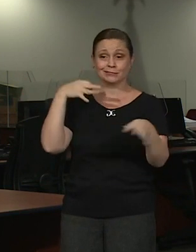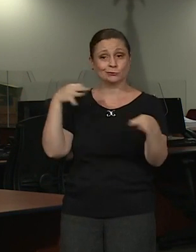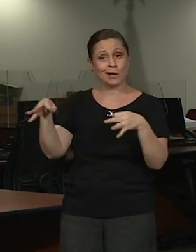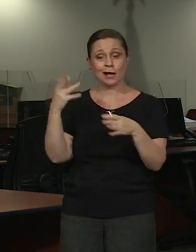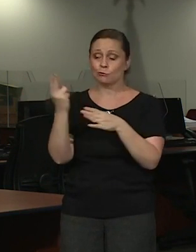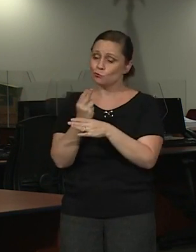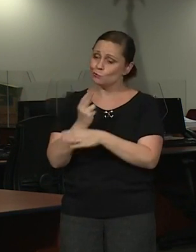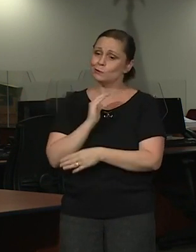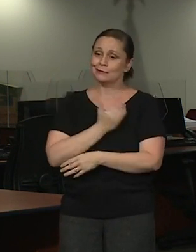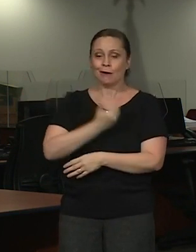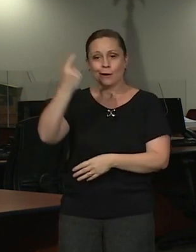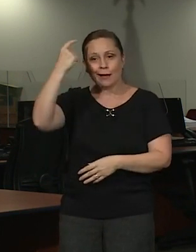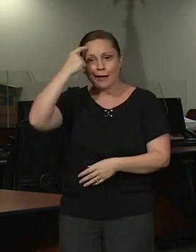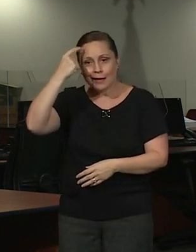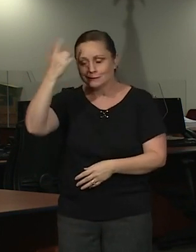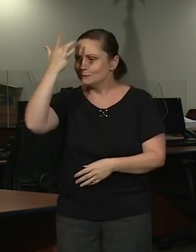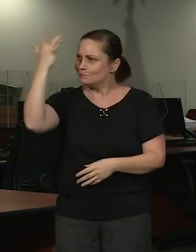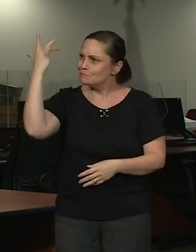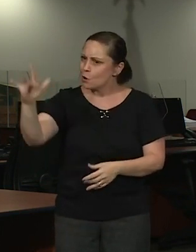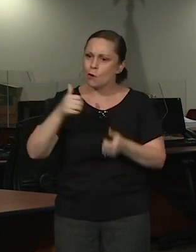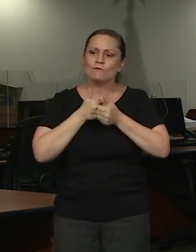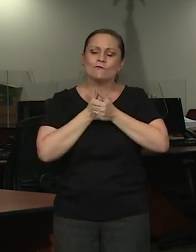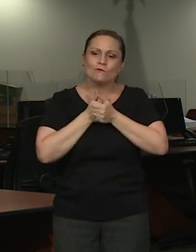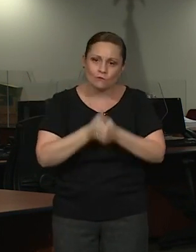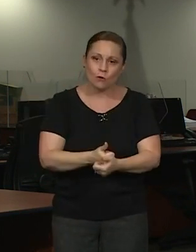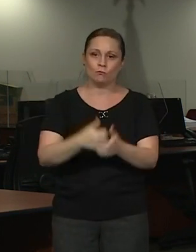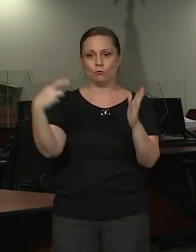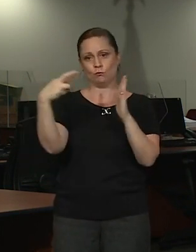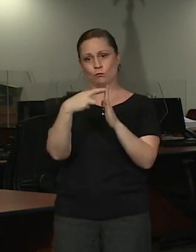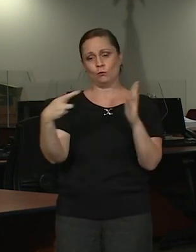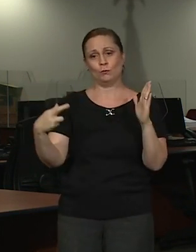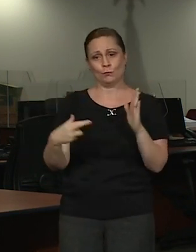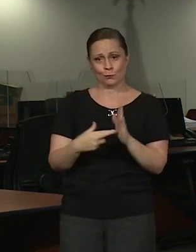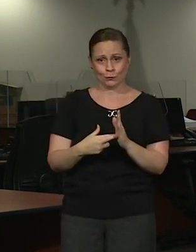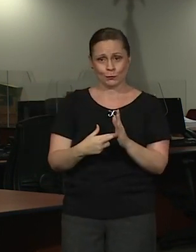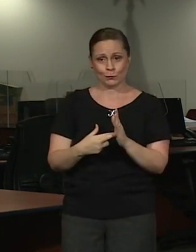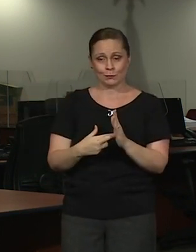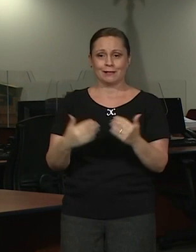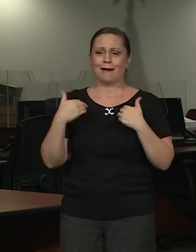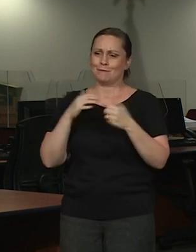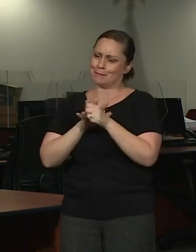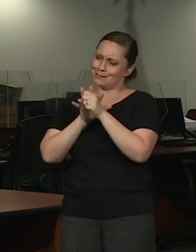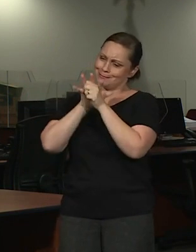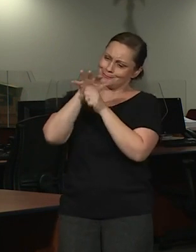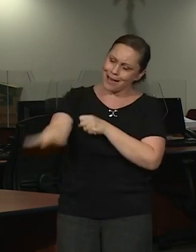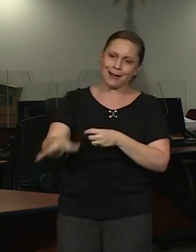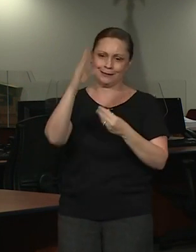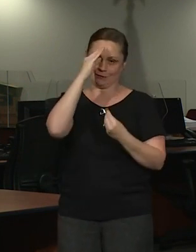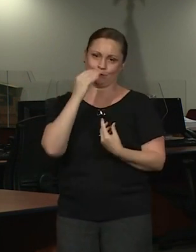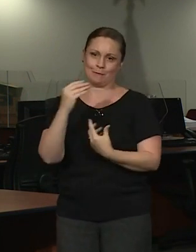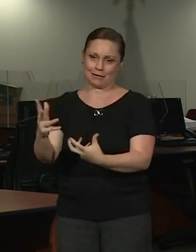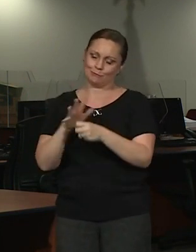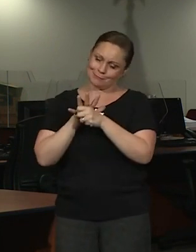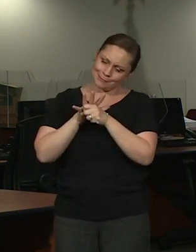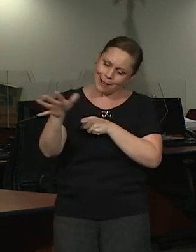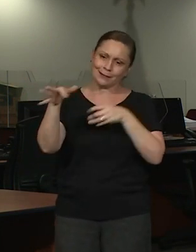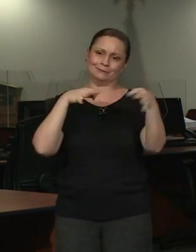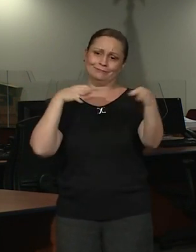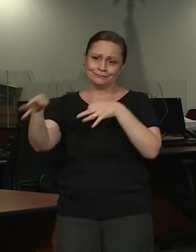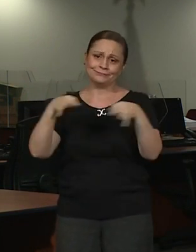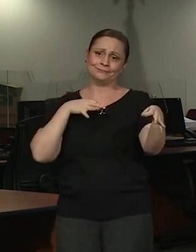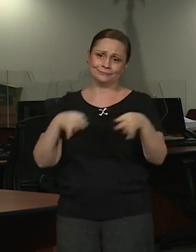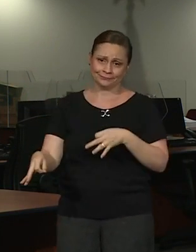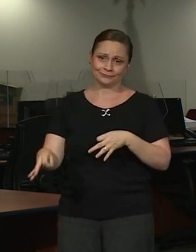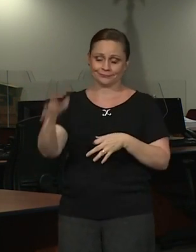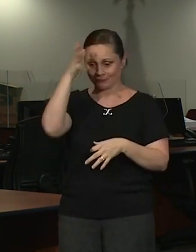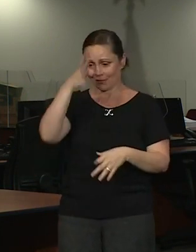our heads, we've got to be smart, we've got to follow the rules. We have plenty of instruction, plenty of information. I say, ladies and gentlemen,